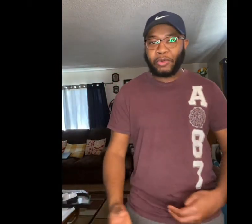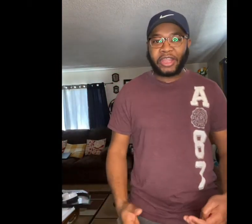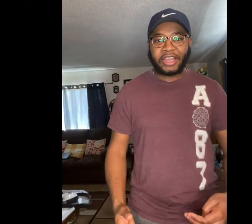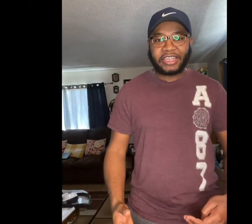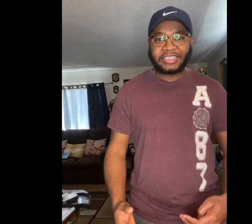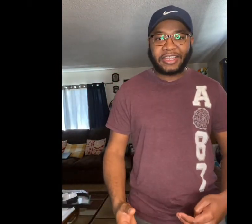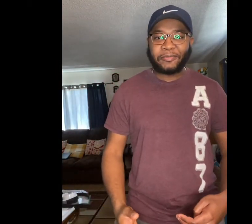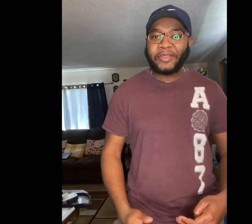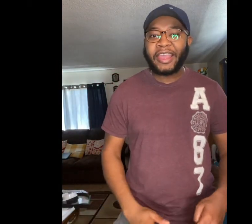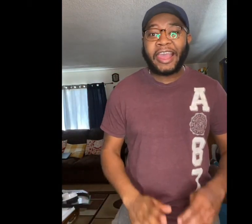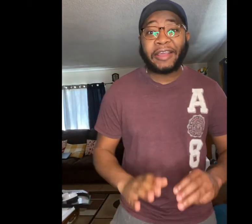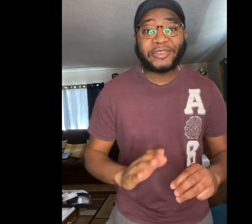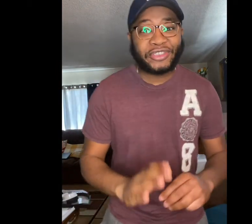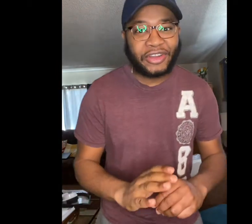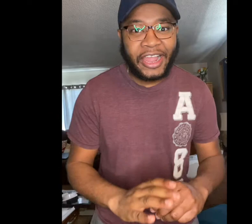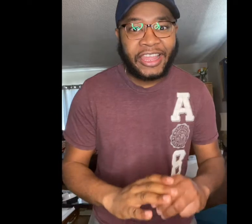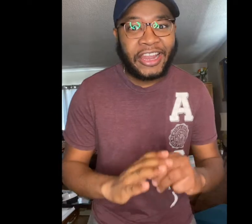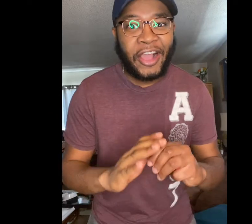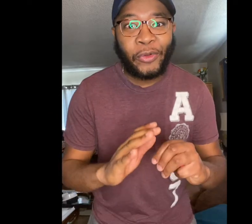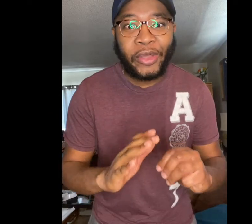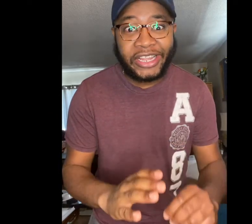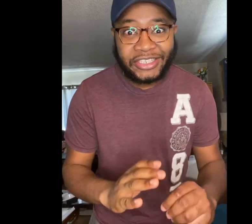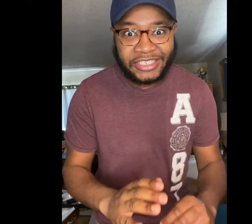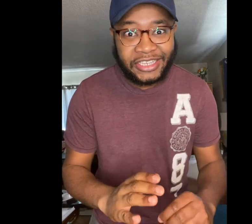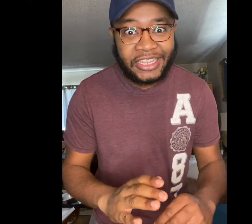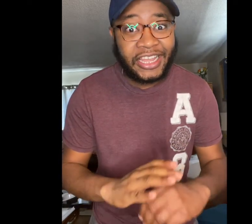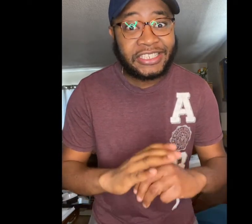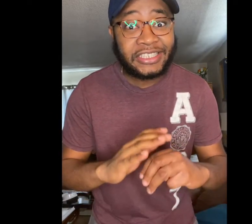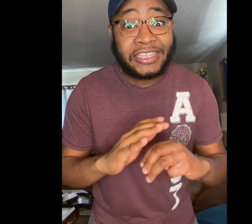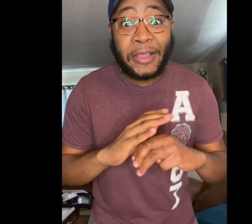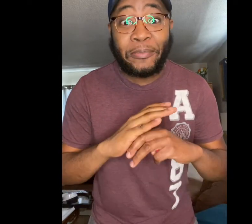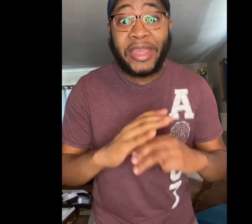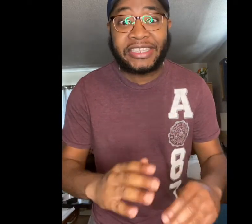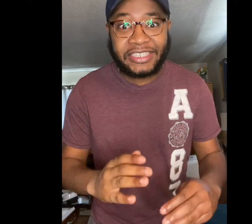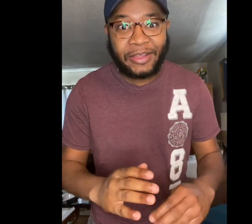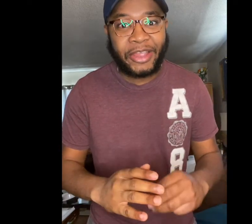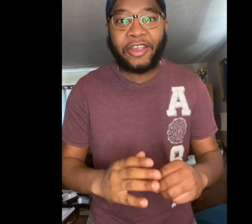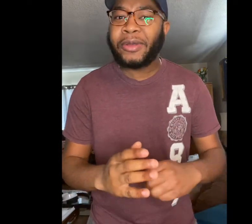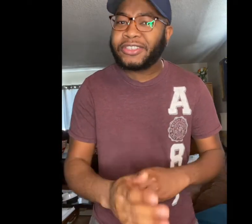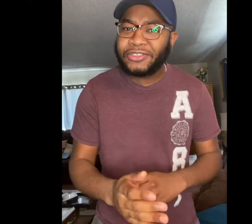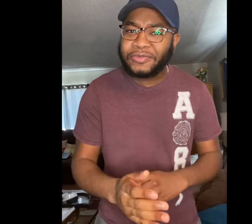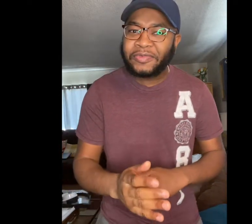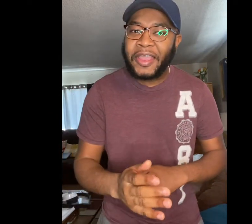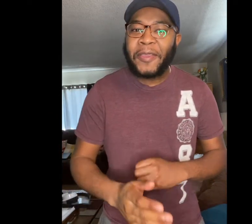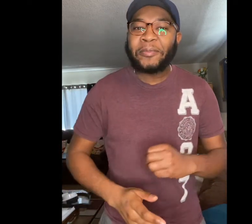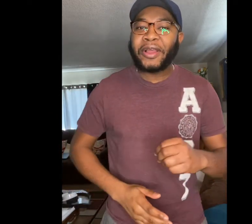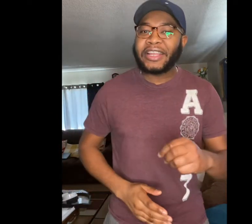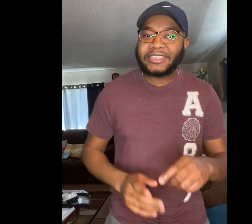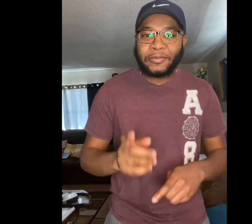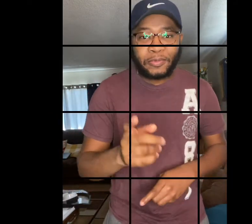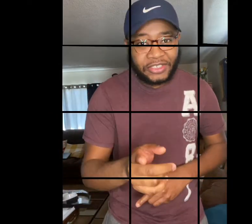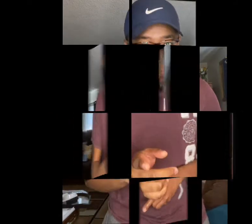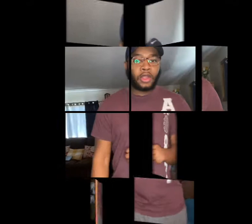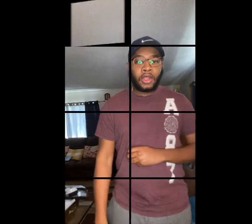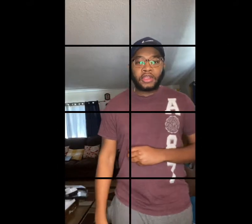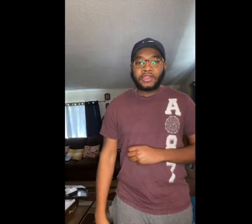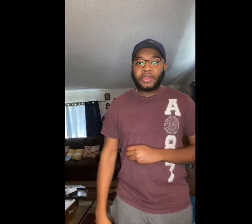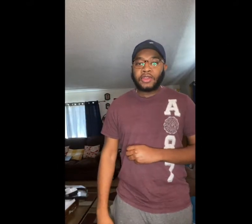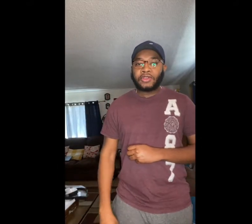working next time. And I'm sure I cannot wait to see the amazing job that you're about to do. But let's keep it pushing. When